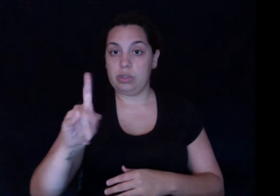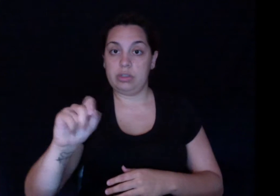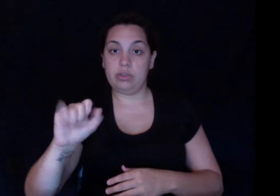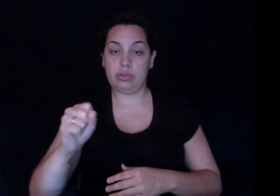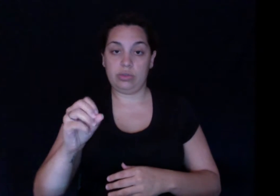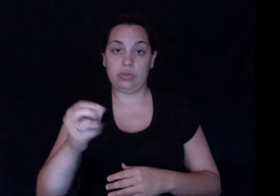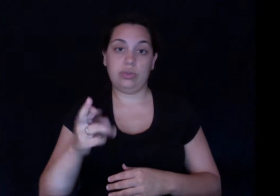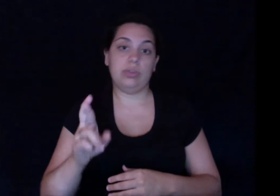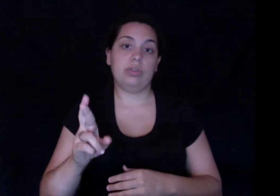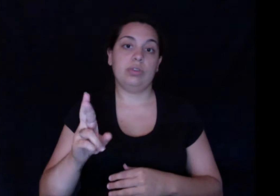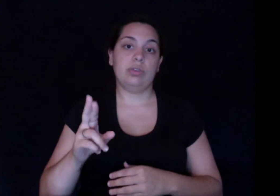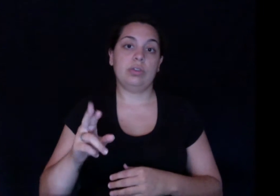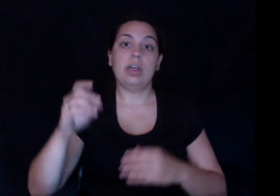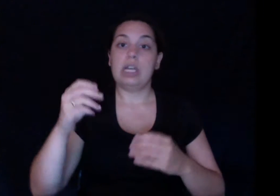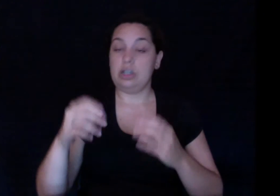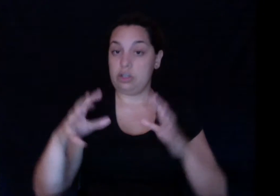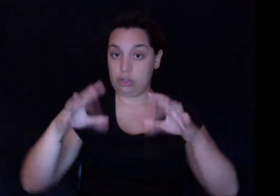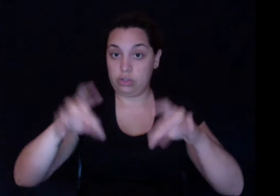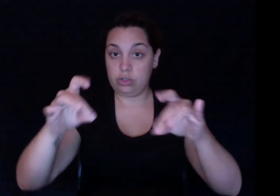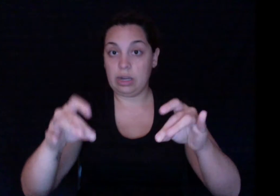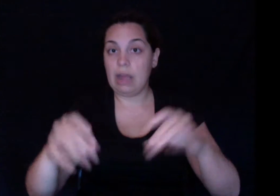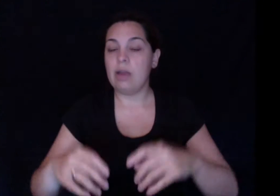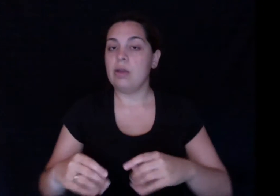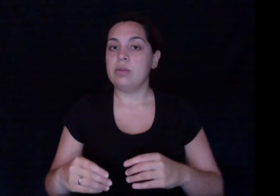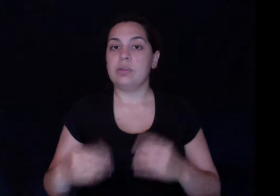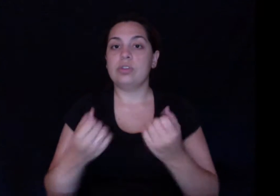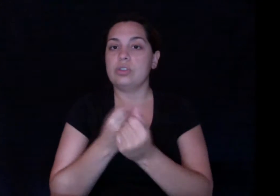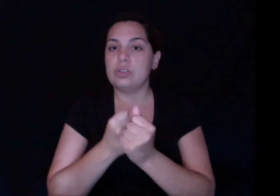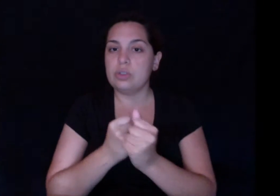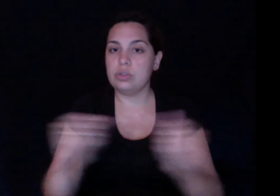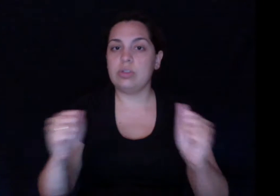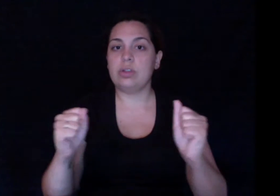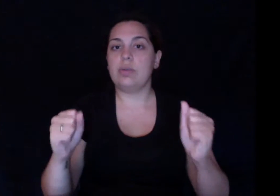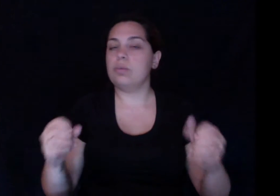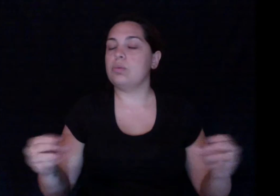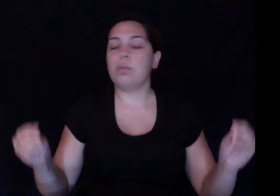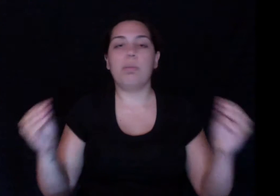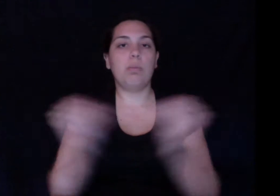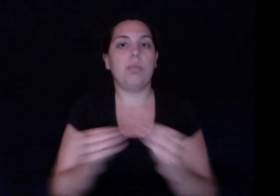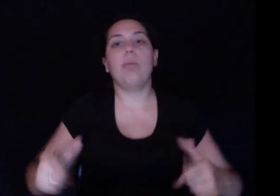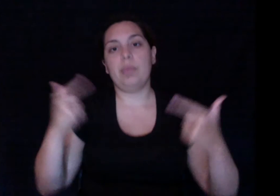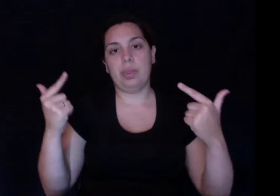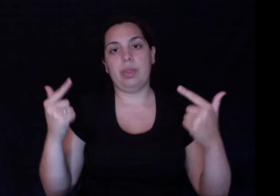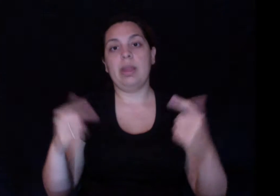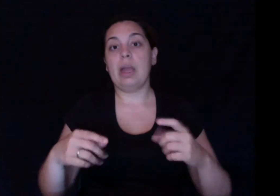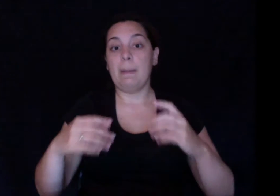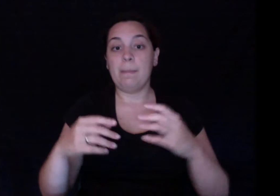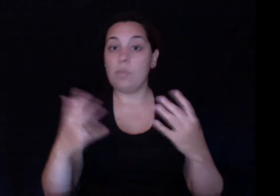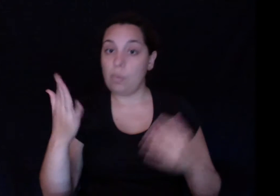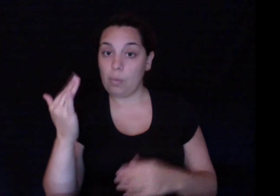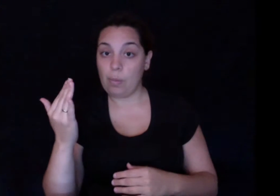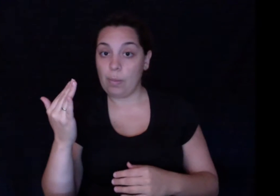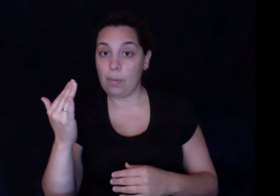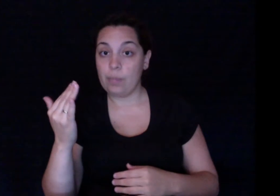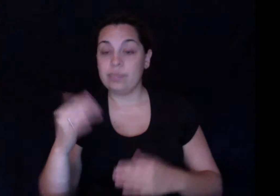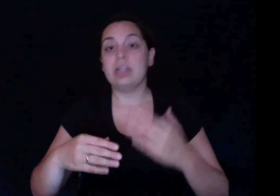actual site that I can show clients. That is pretty cool, right? All of this website goodness only starts at $8 a month.